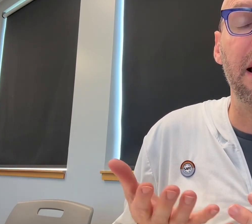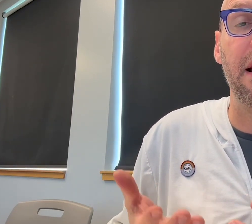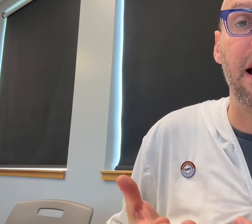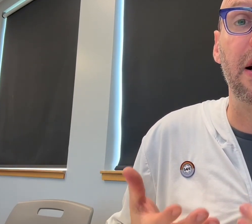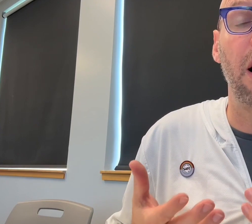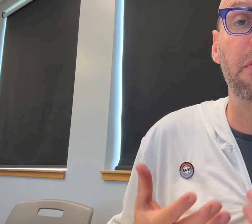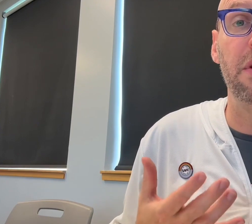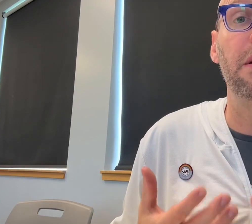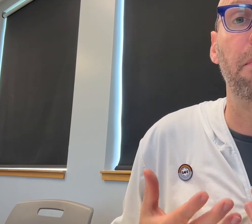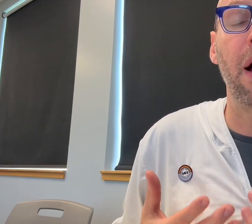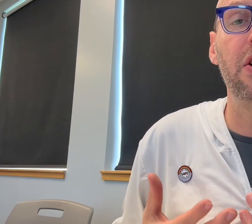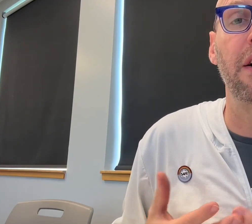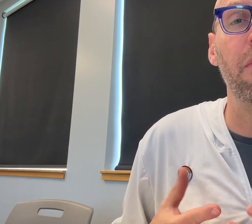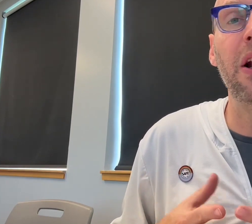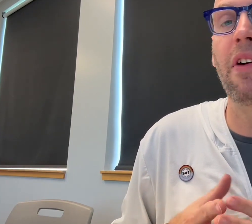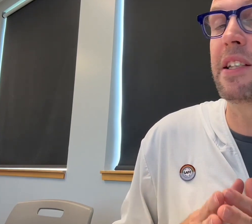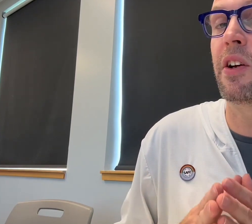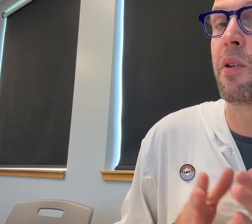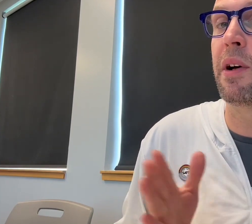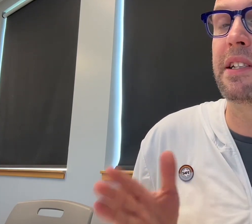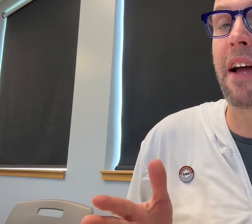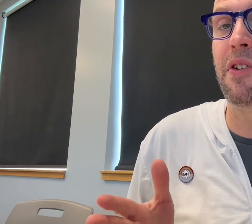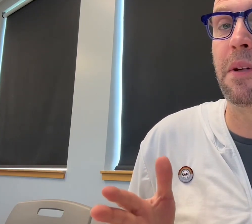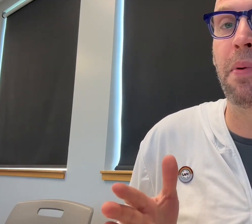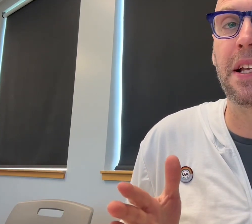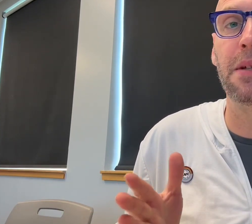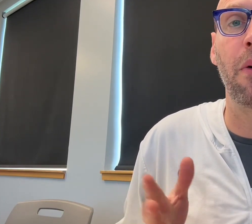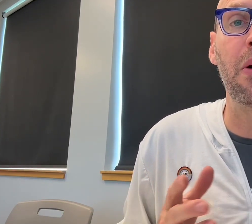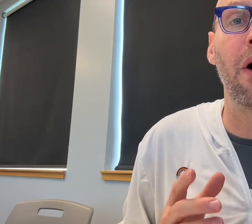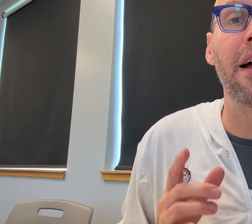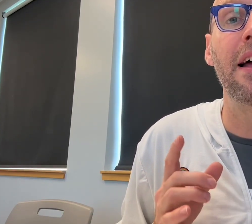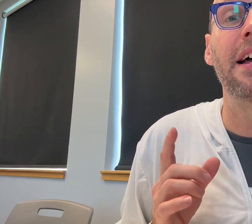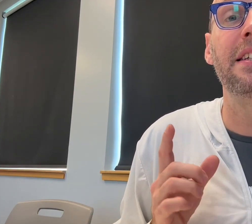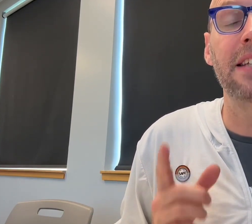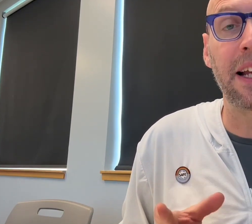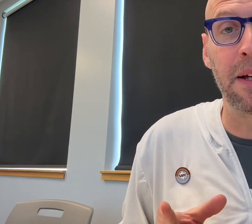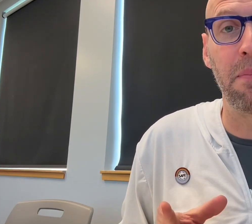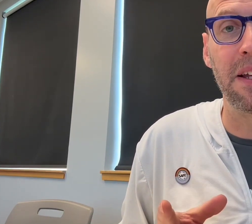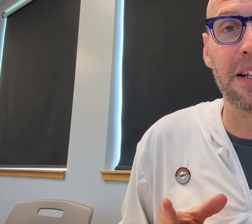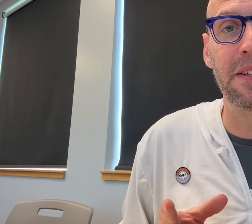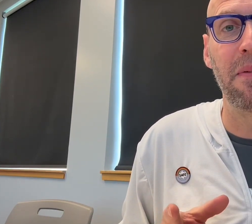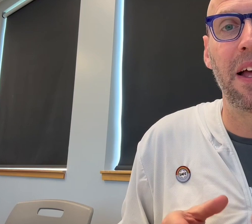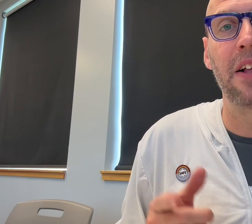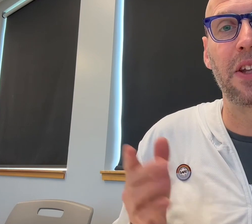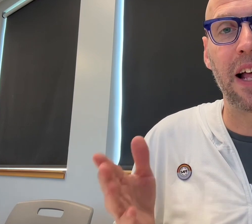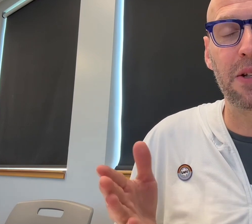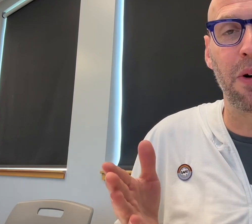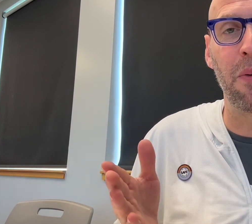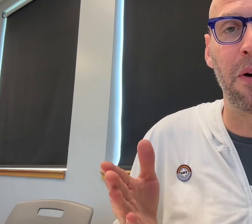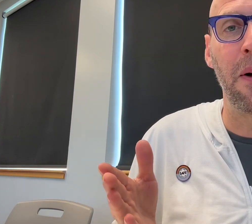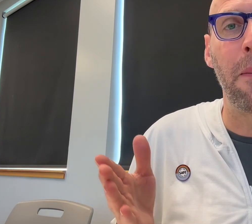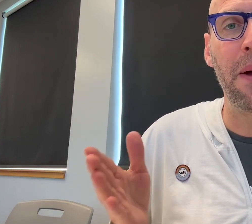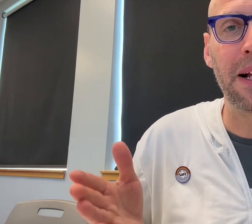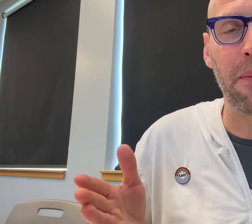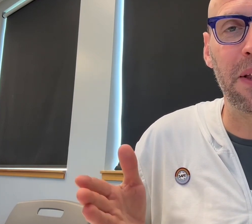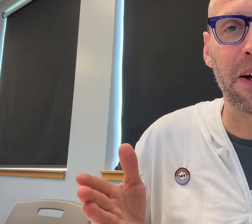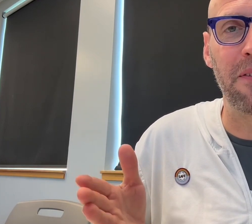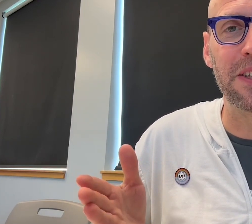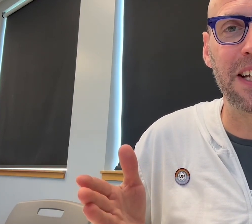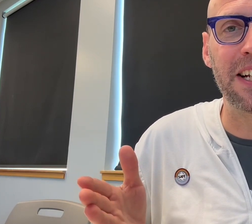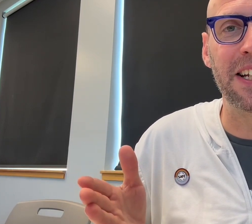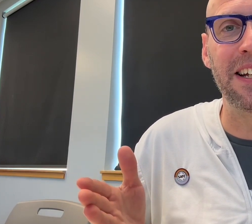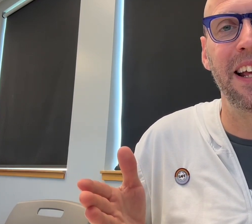big, and it comes with some pressure. And we don't necessarily want diverse opinions, but we want second opinions. And so that's where we'll pick up